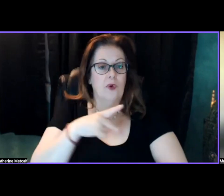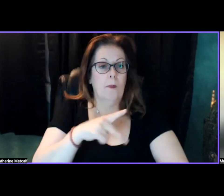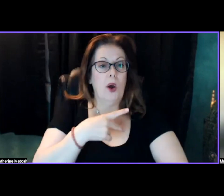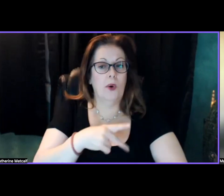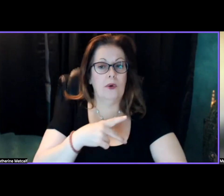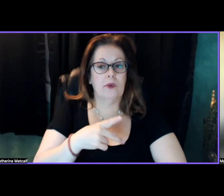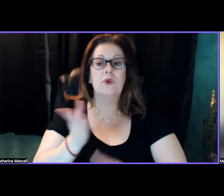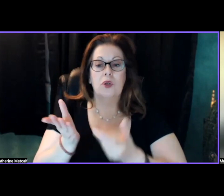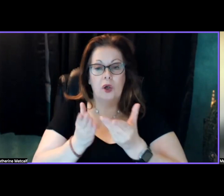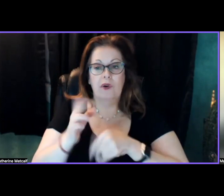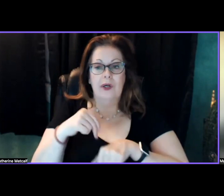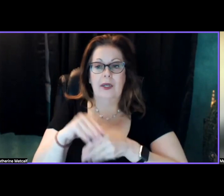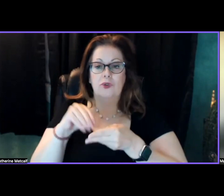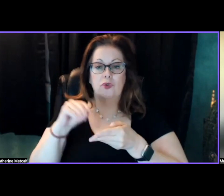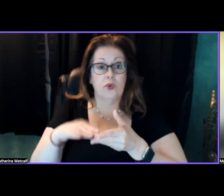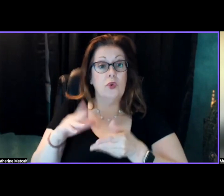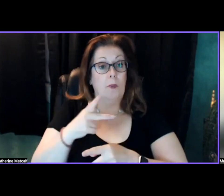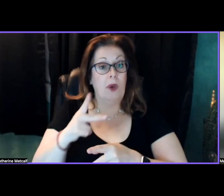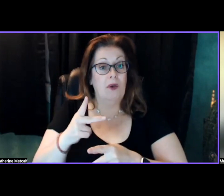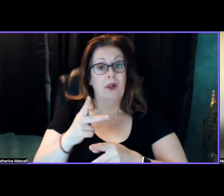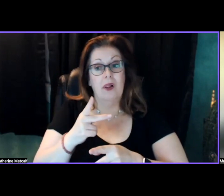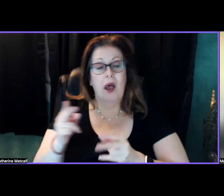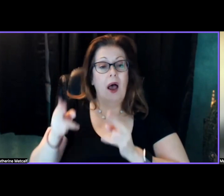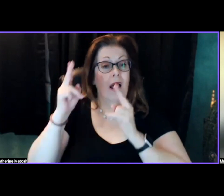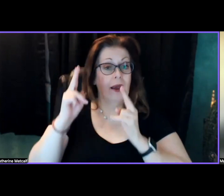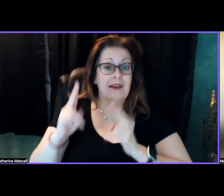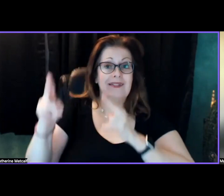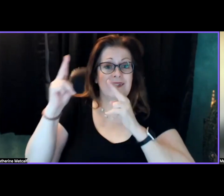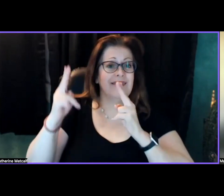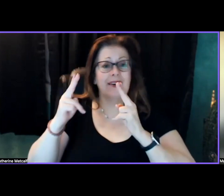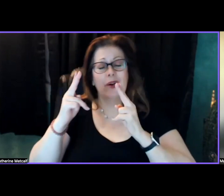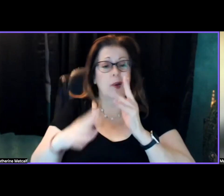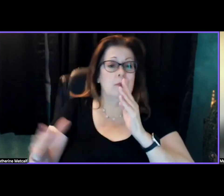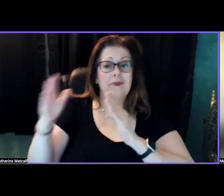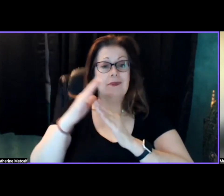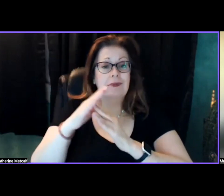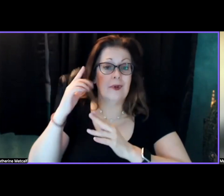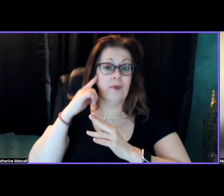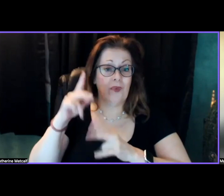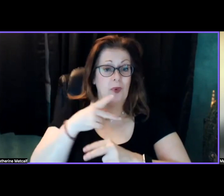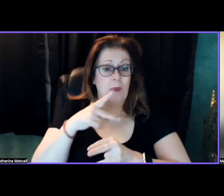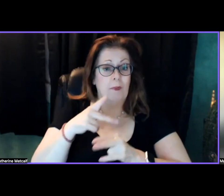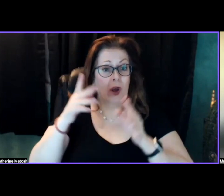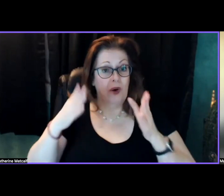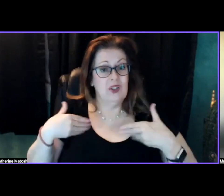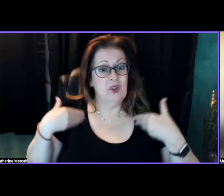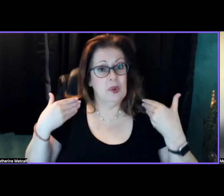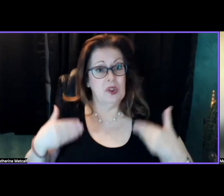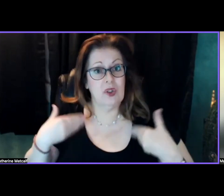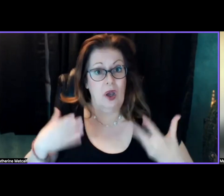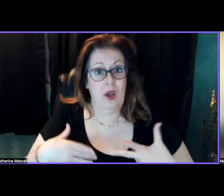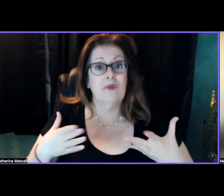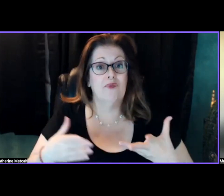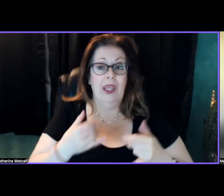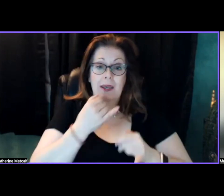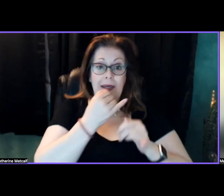Student Poet, America's highest honor for youth poets, and received fellowships from the William Mayle Foundation, Institute of Museum